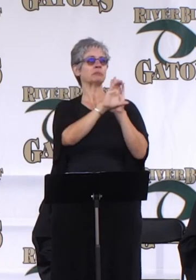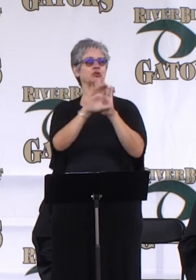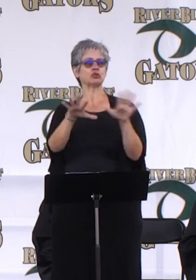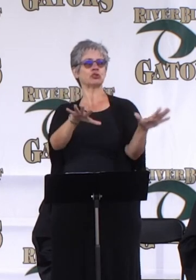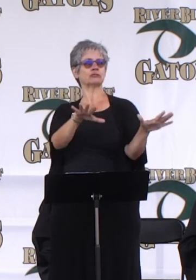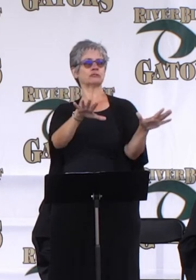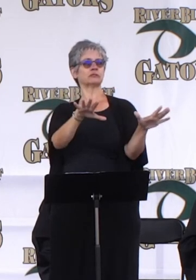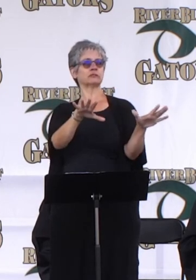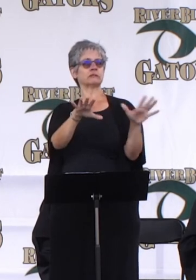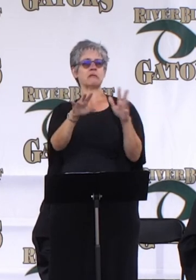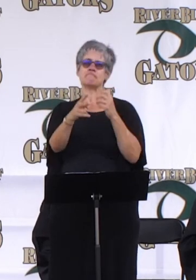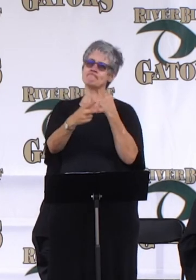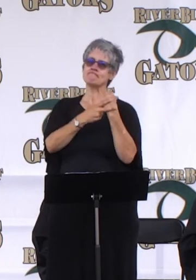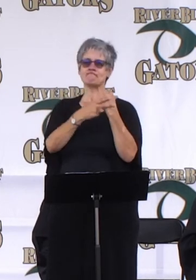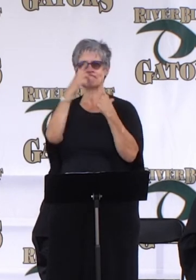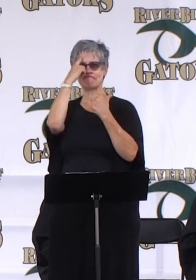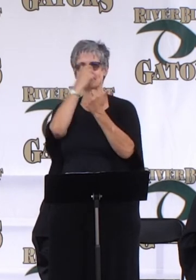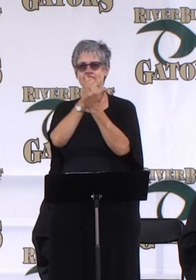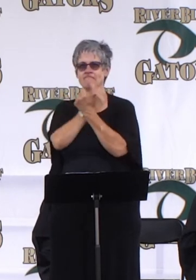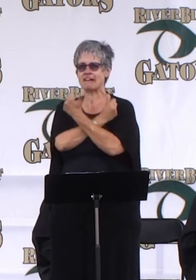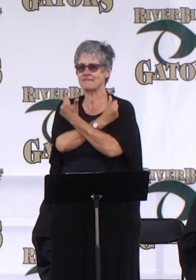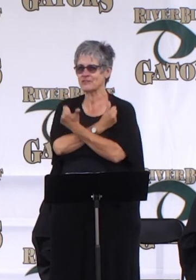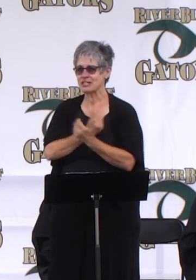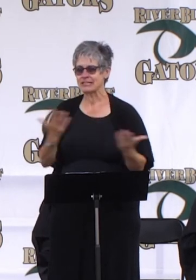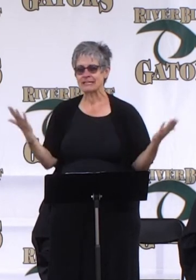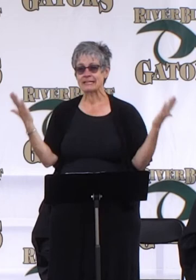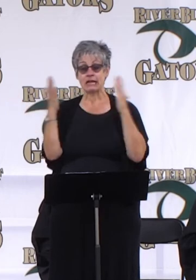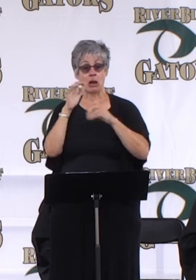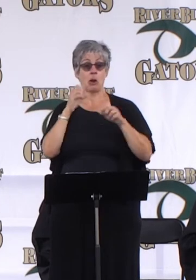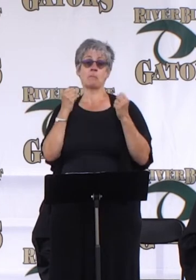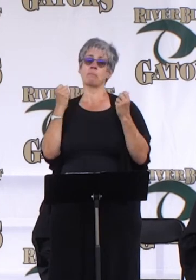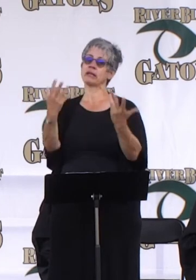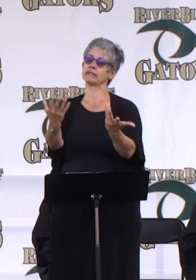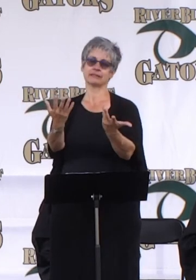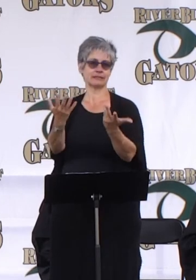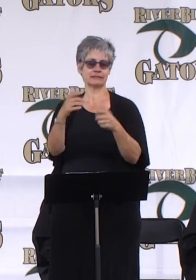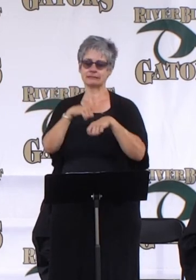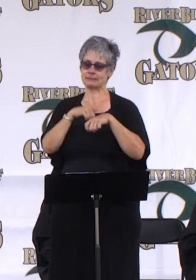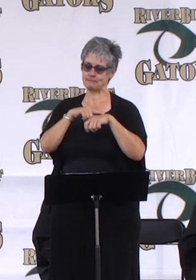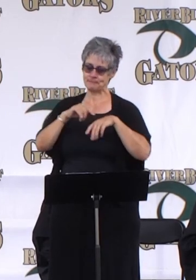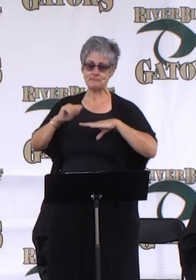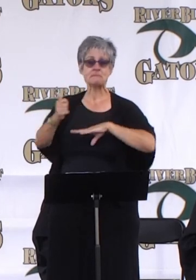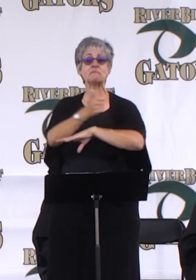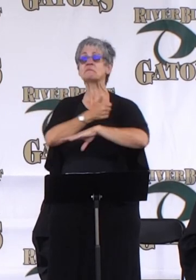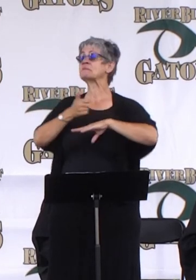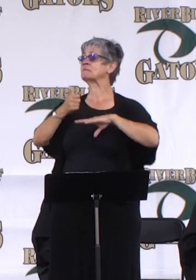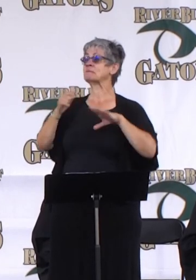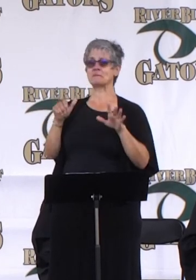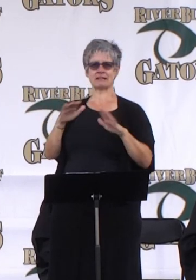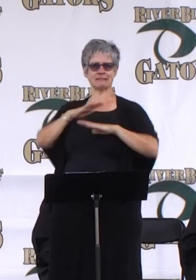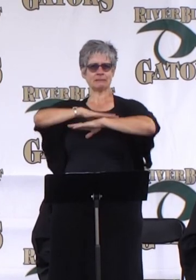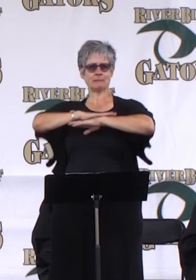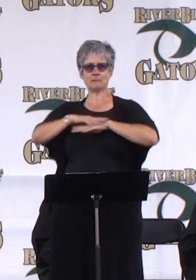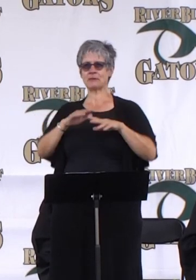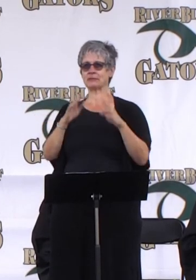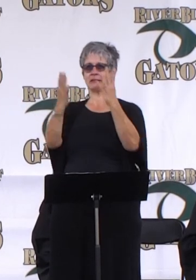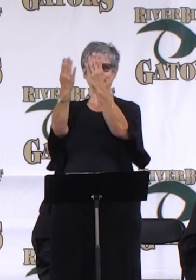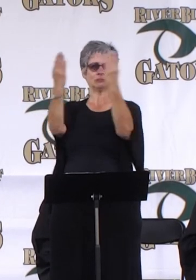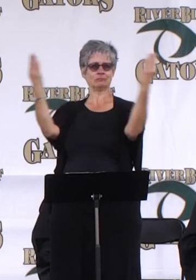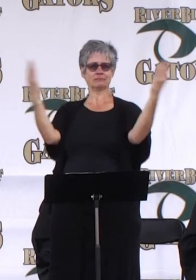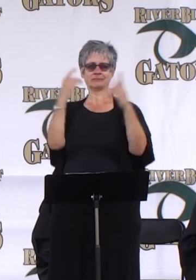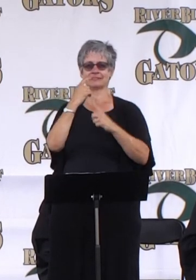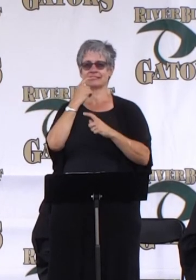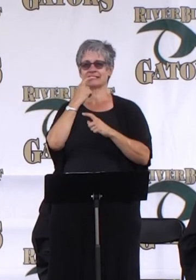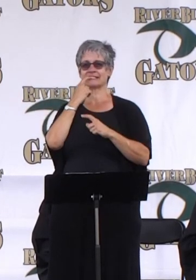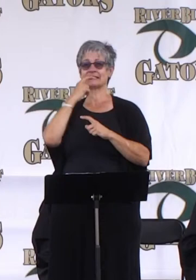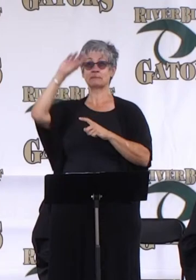sitting in the commons as the sunlight filtered through the glass windows, talking with our friends. From the animated discussions in the cafeteria, to the